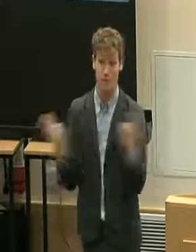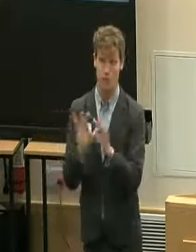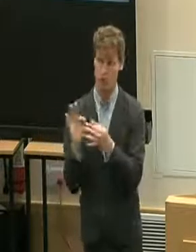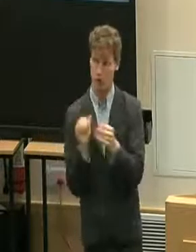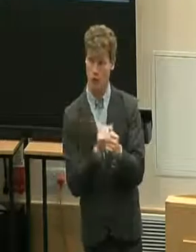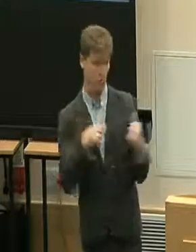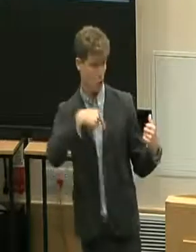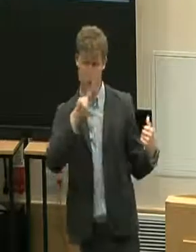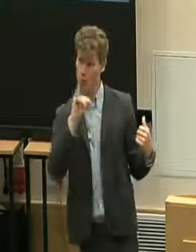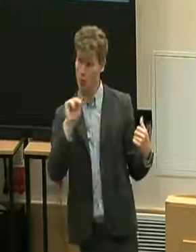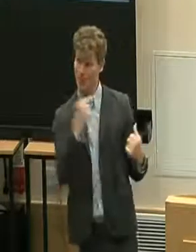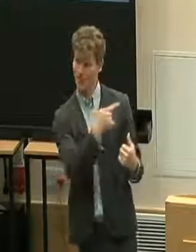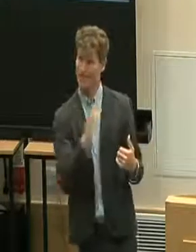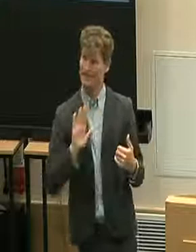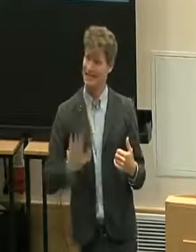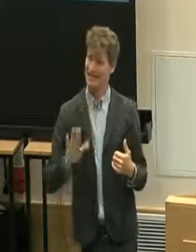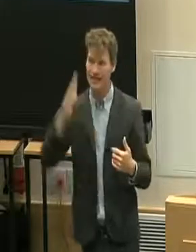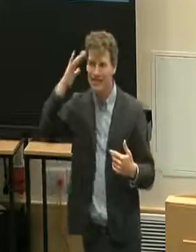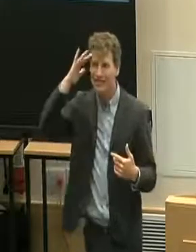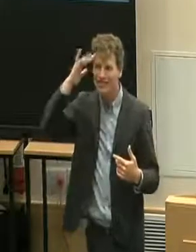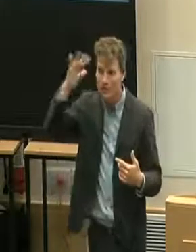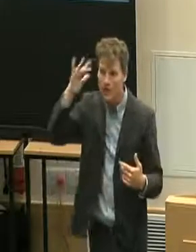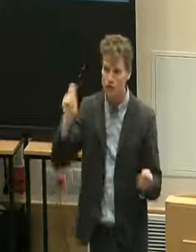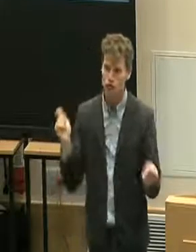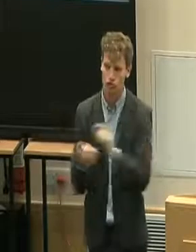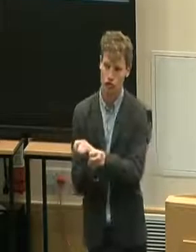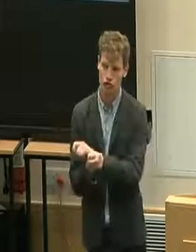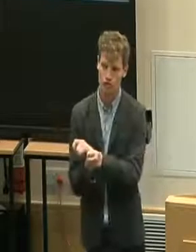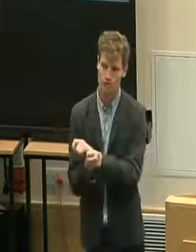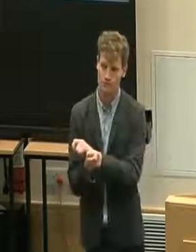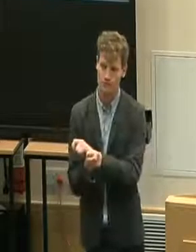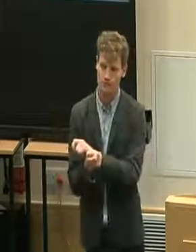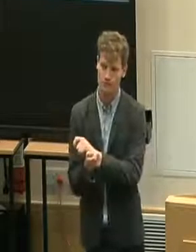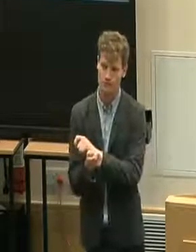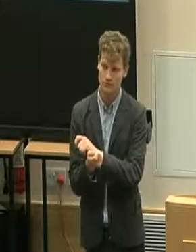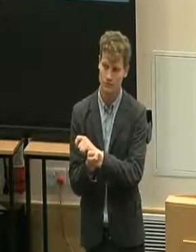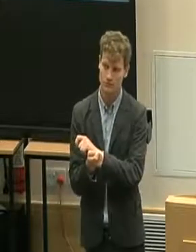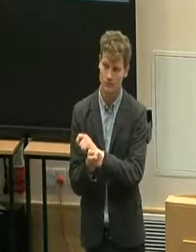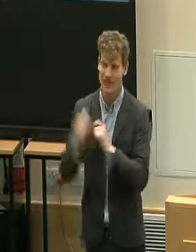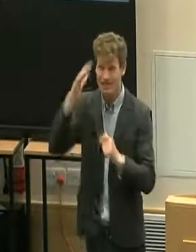of change. The theory of change is a process